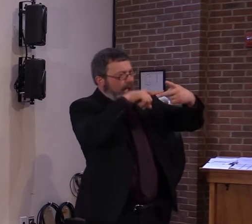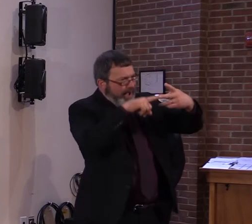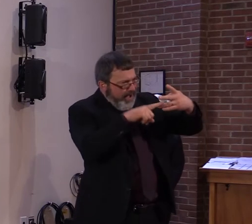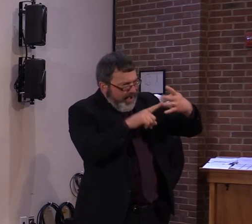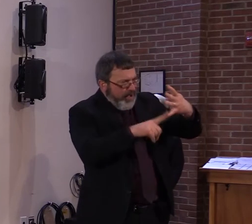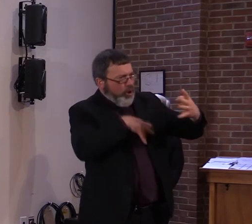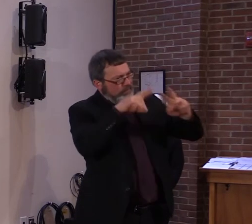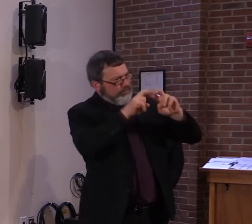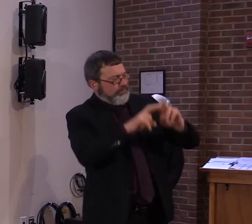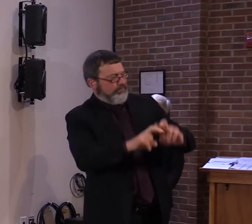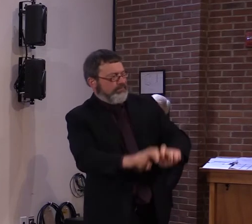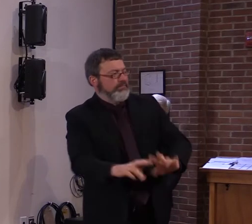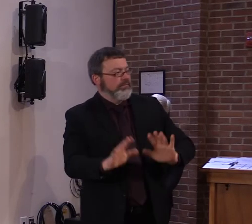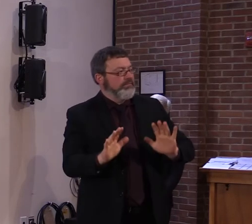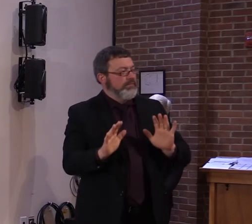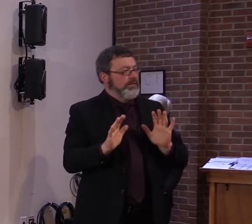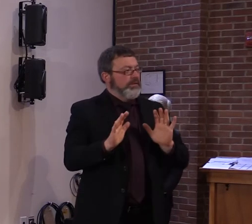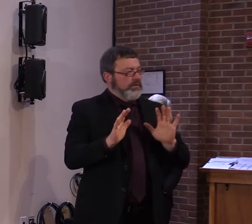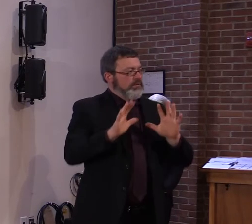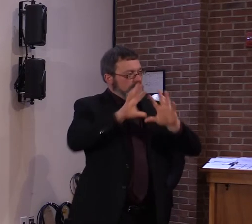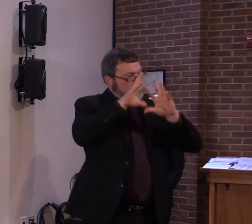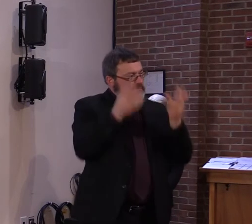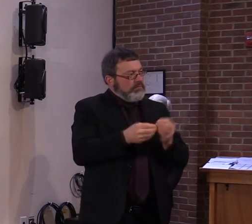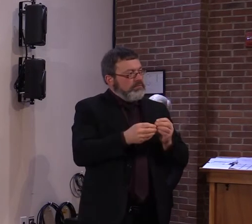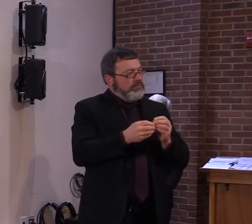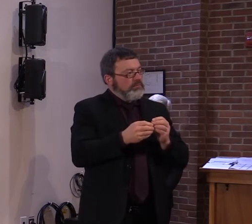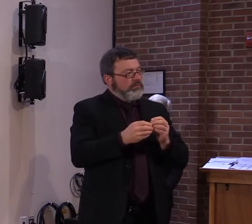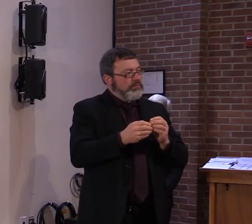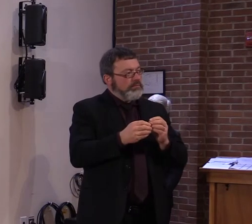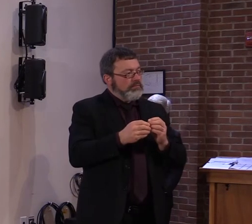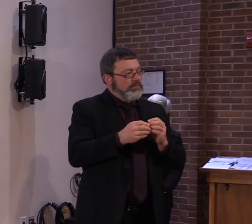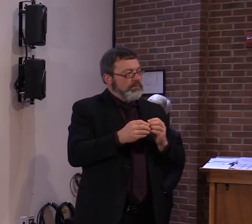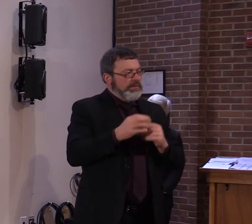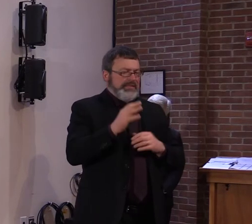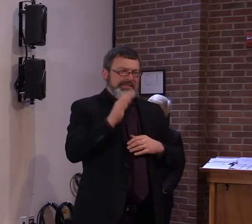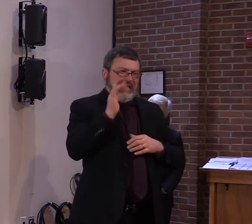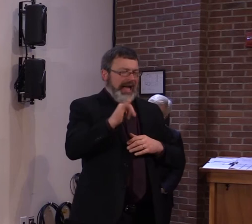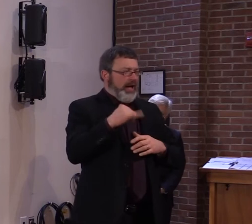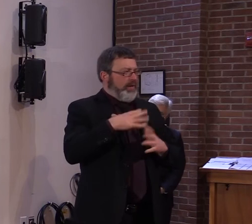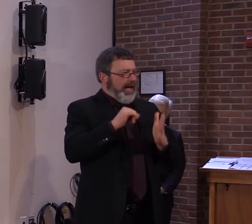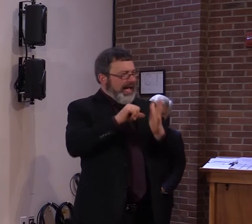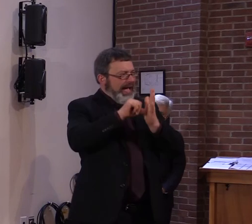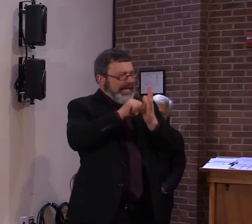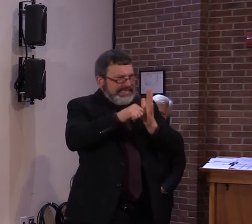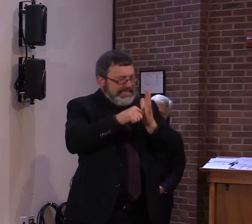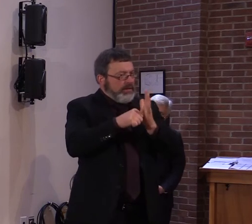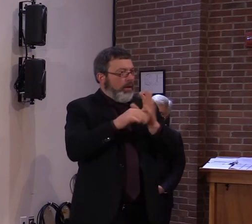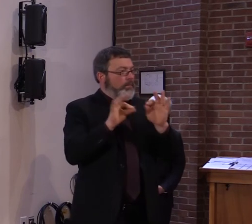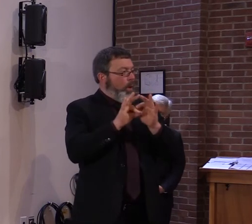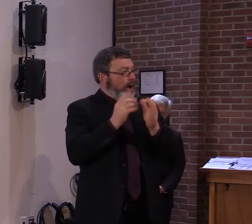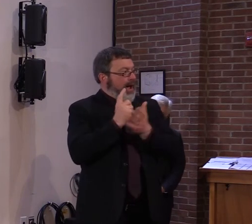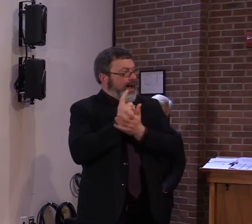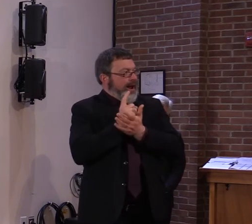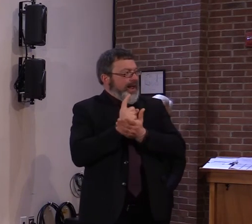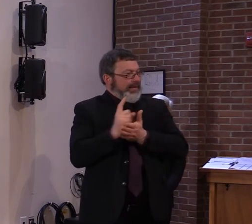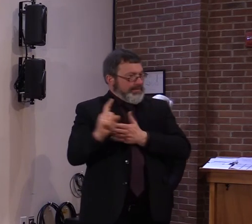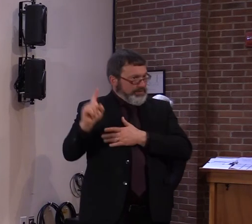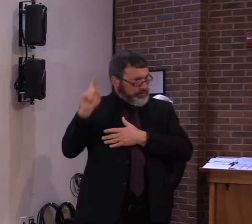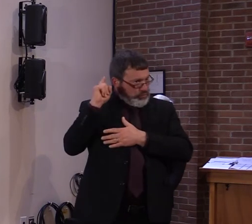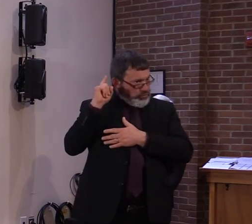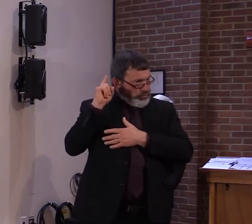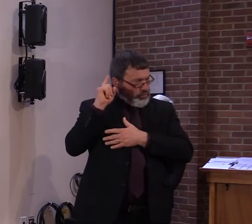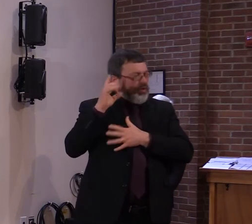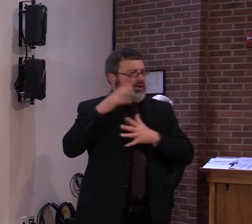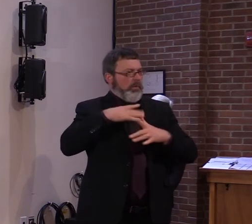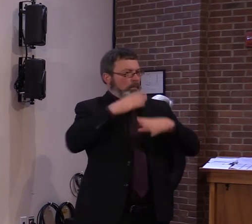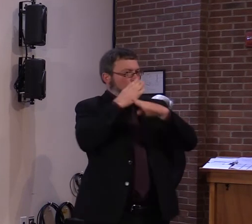that we've done something very significant in the last week in Vermont to protect our schools. And the percent positivity at